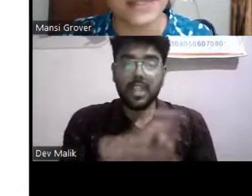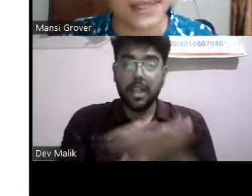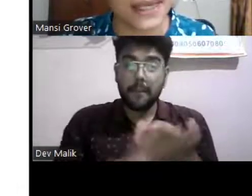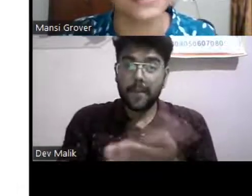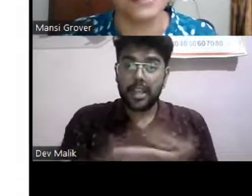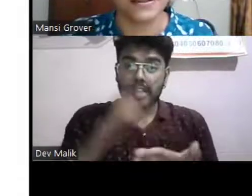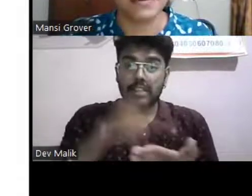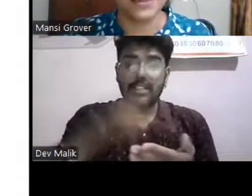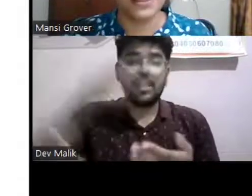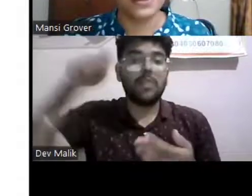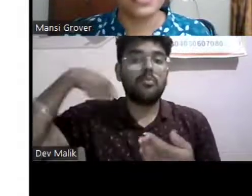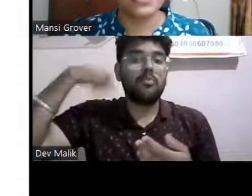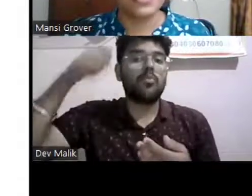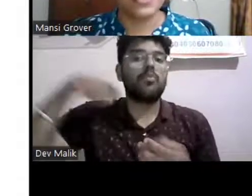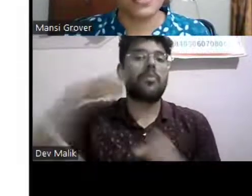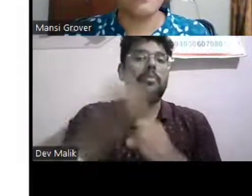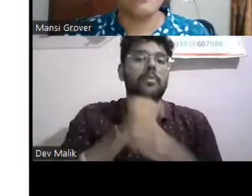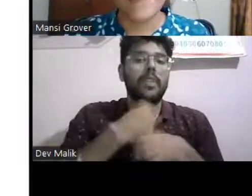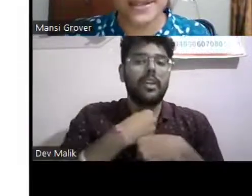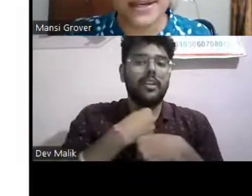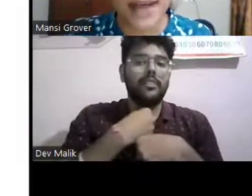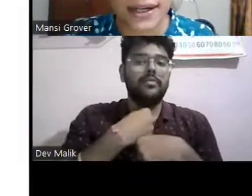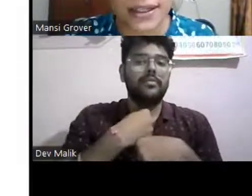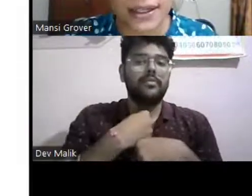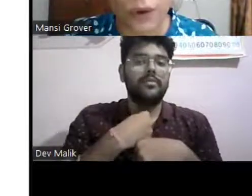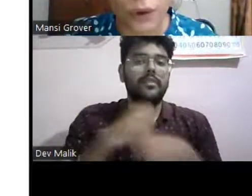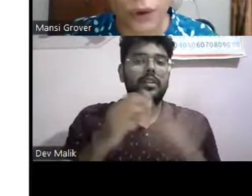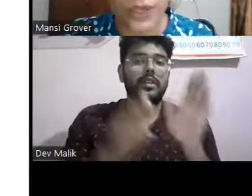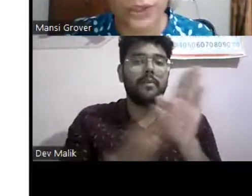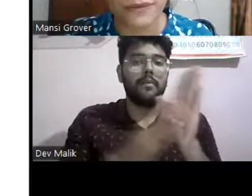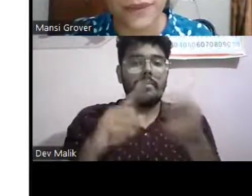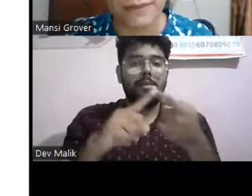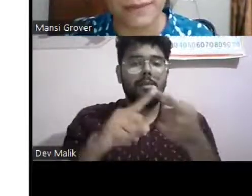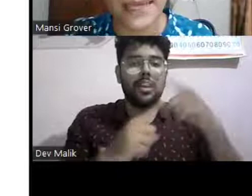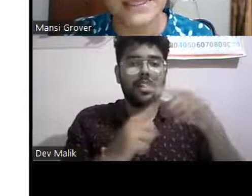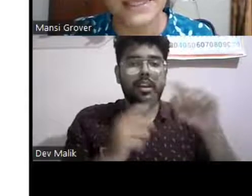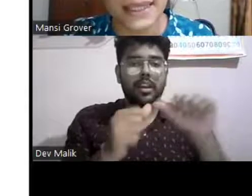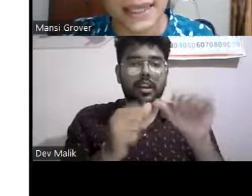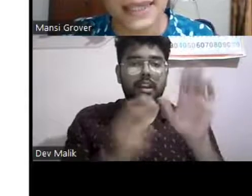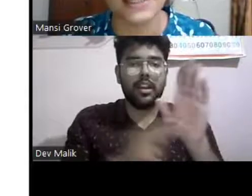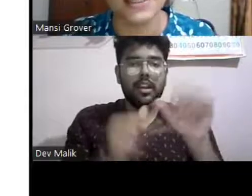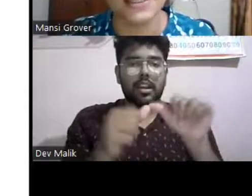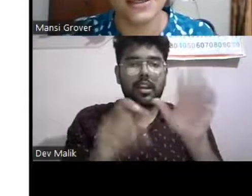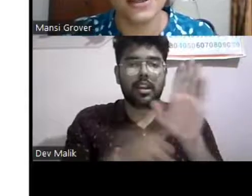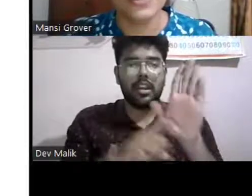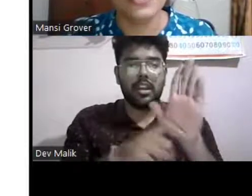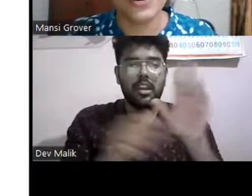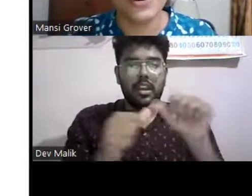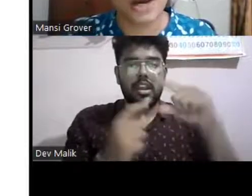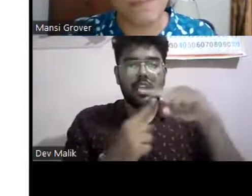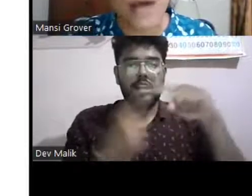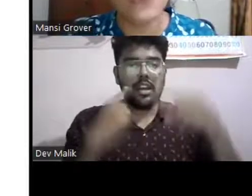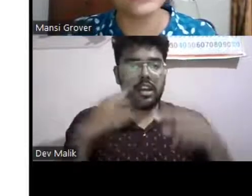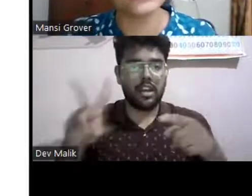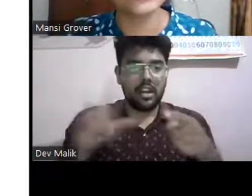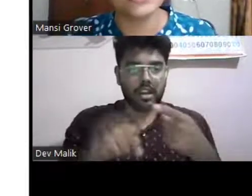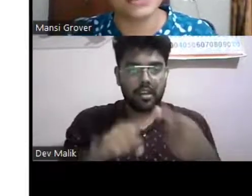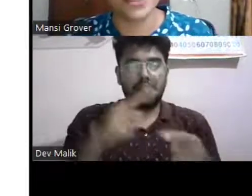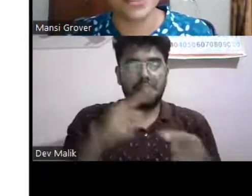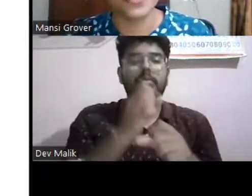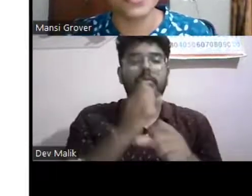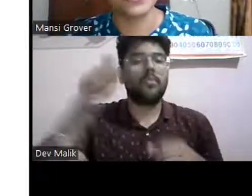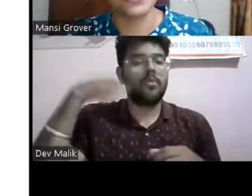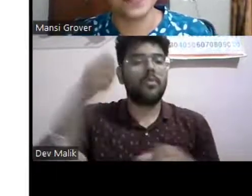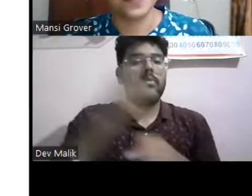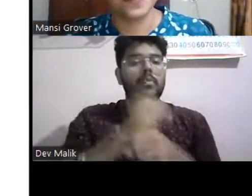is created, a meta-narrative on which the film gets created about a